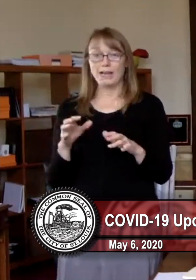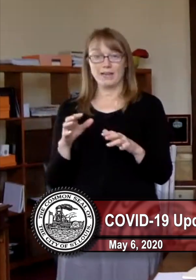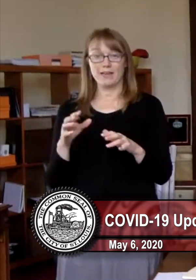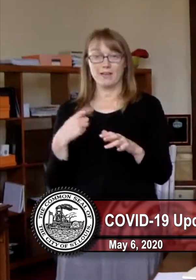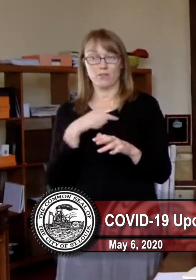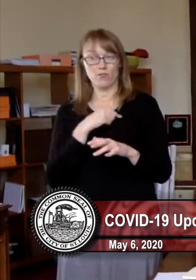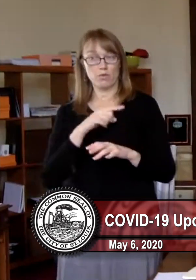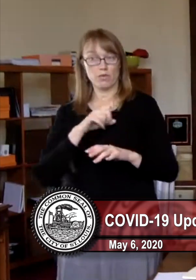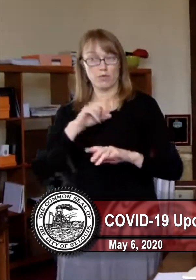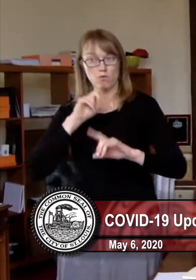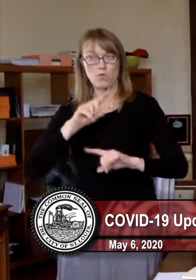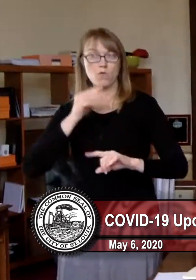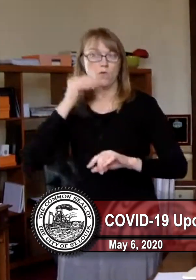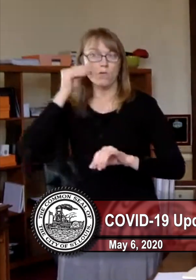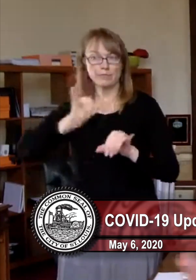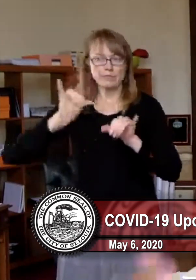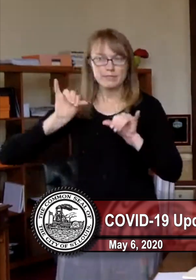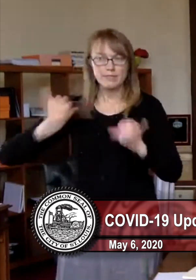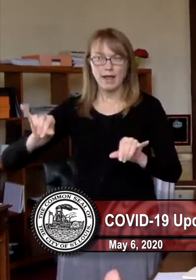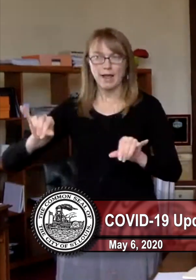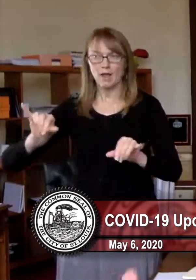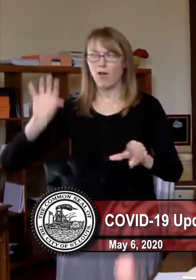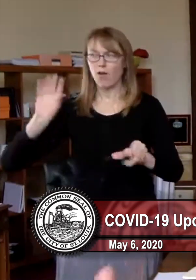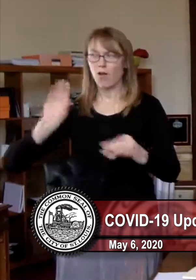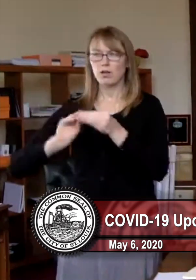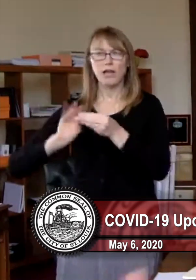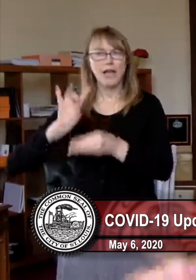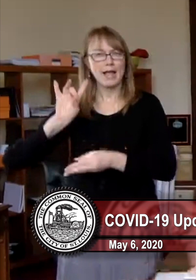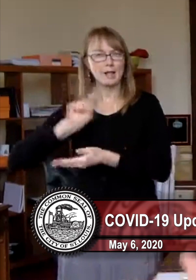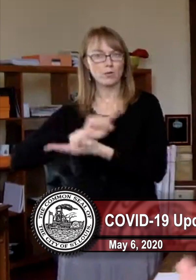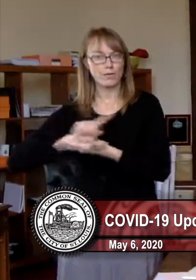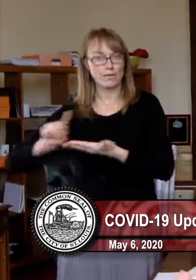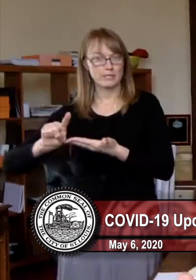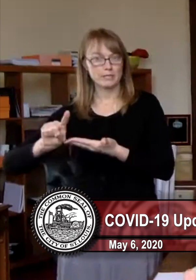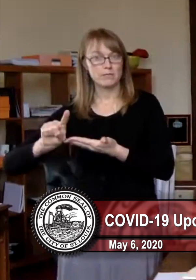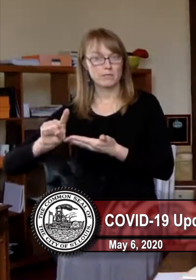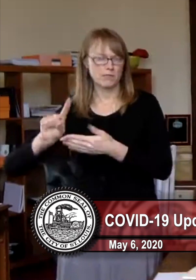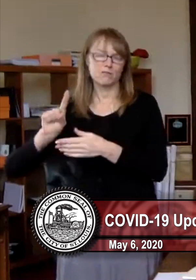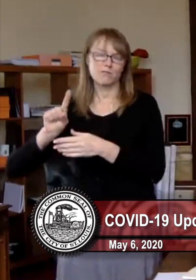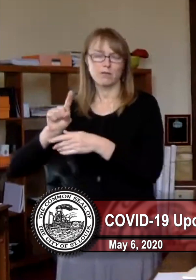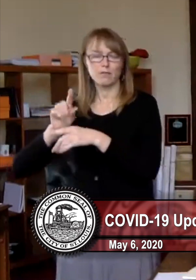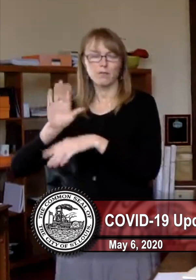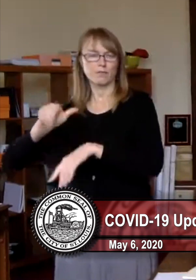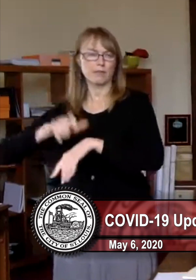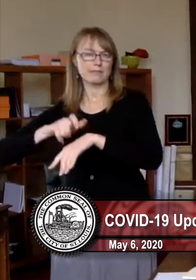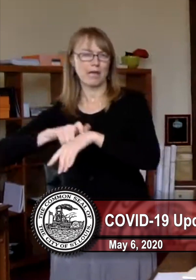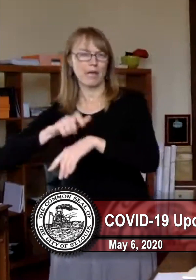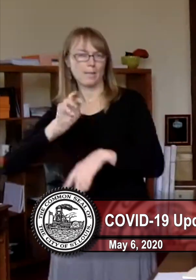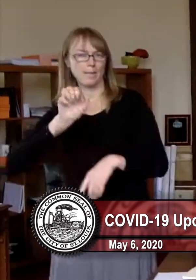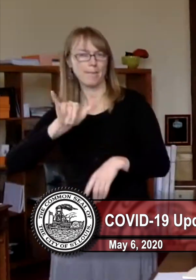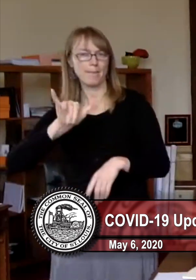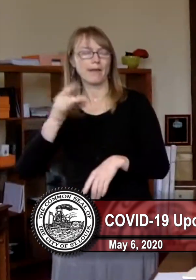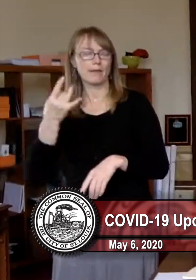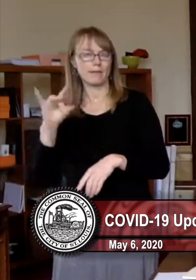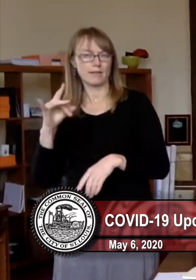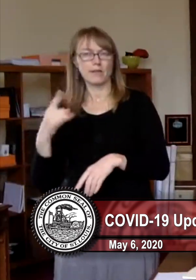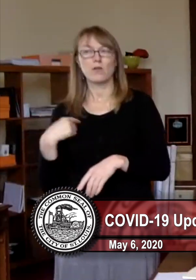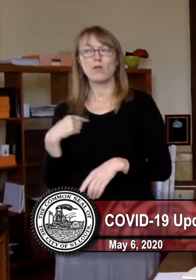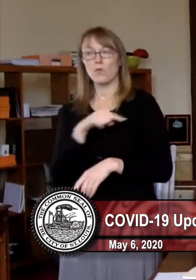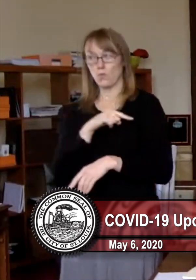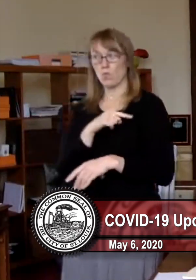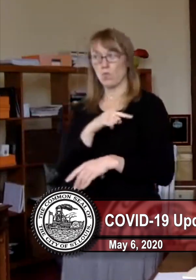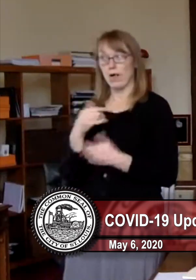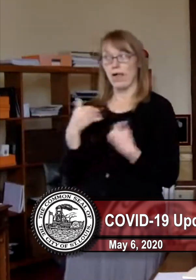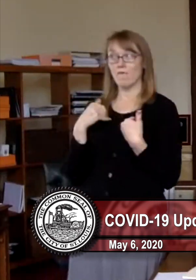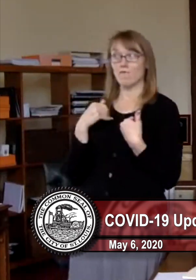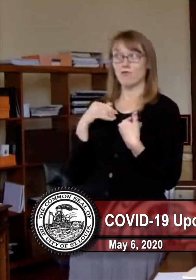got more today than we had yesterday, and we'll have more in a week or two, as long as that 200,000 order is a good order.